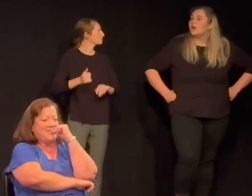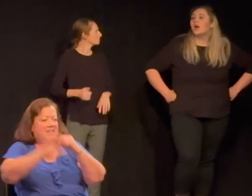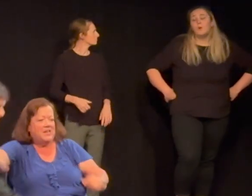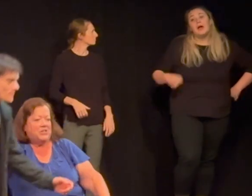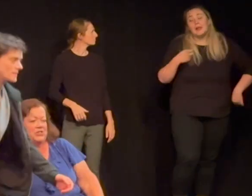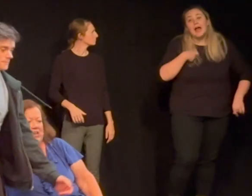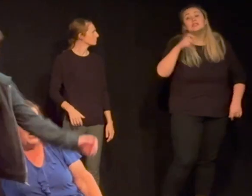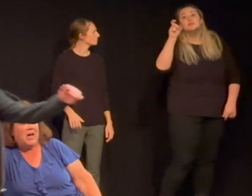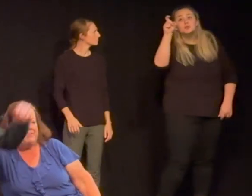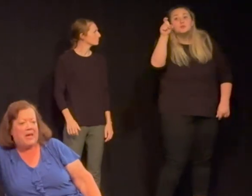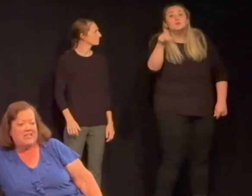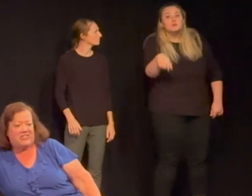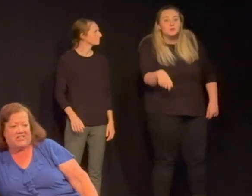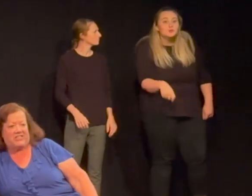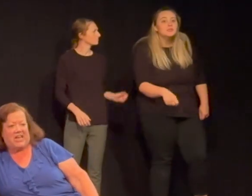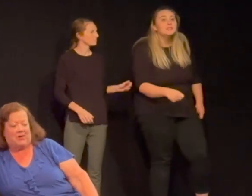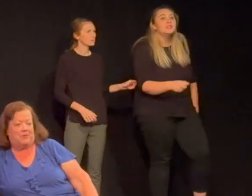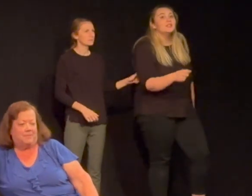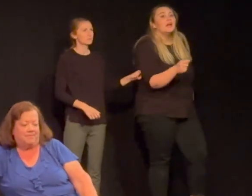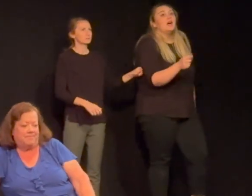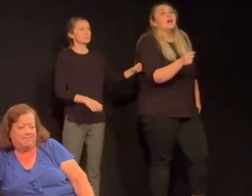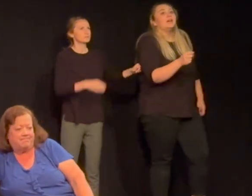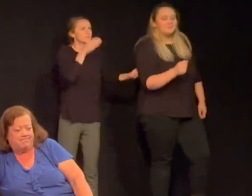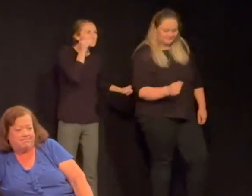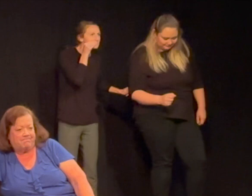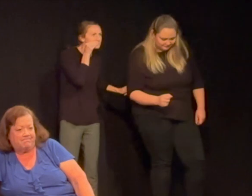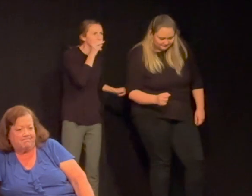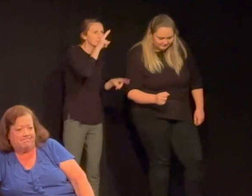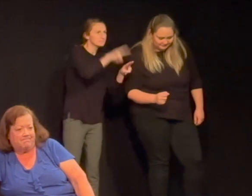I should probably be... Shut up and sit down.